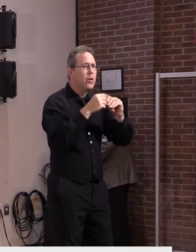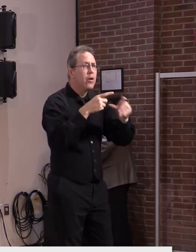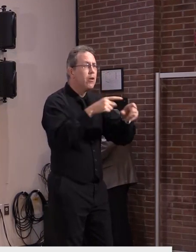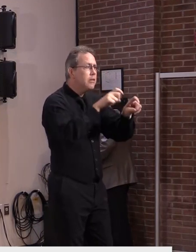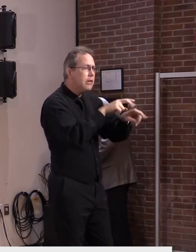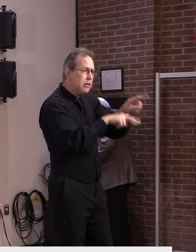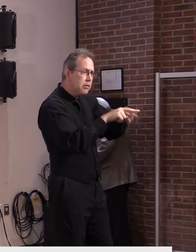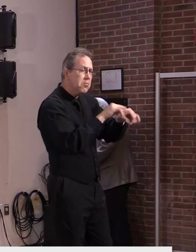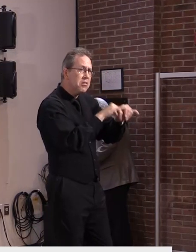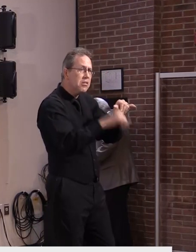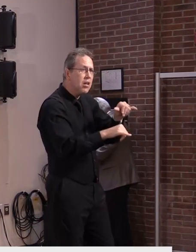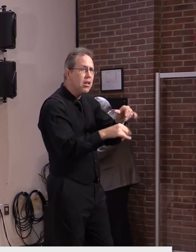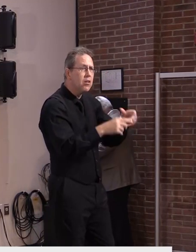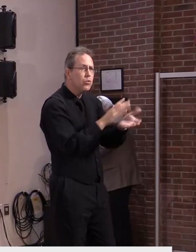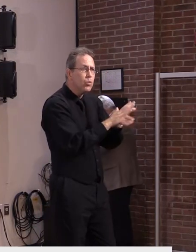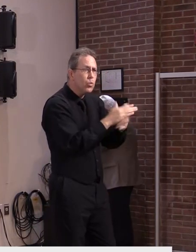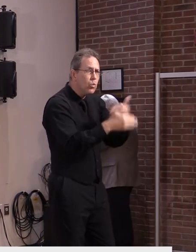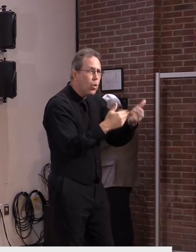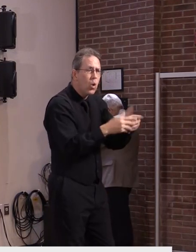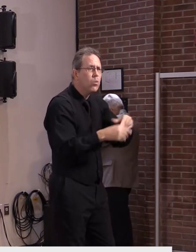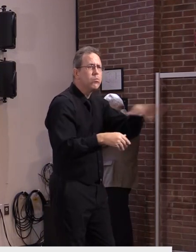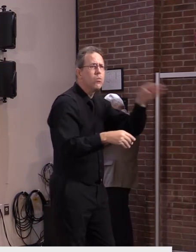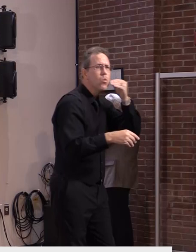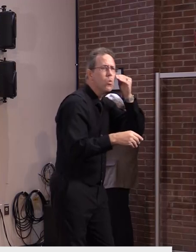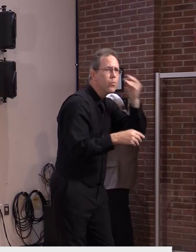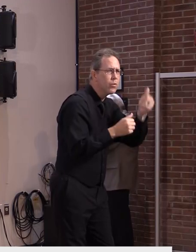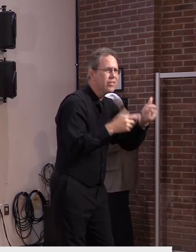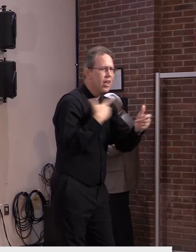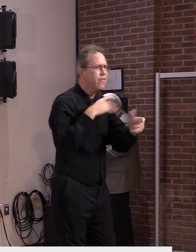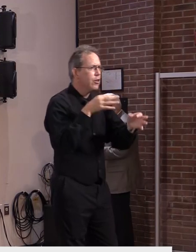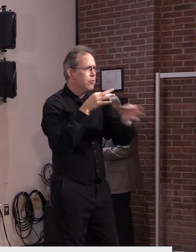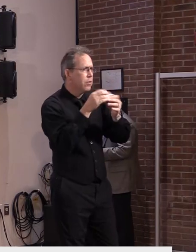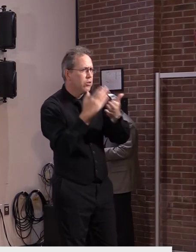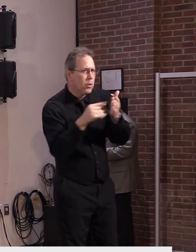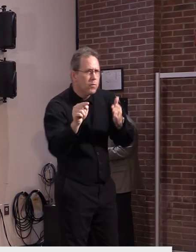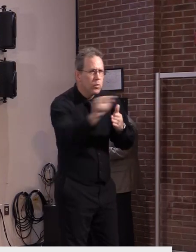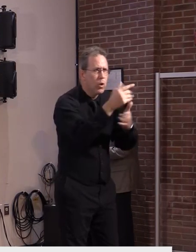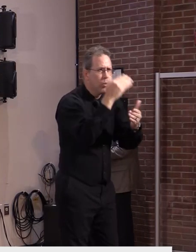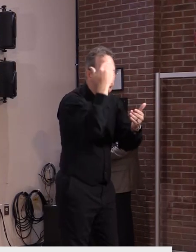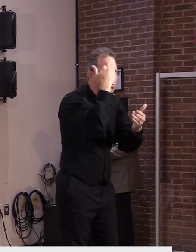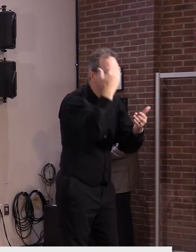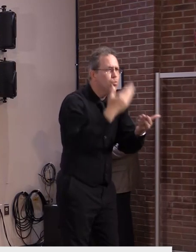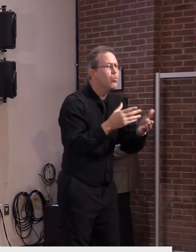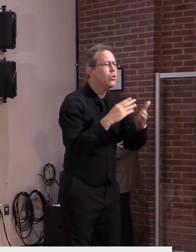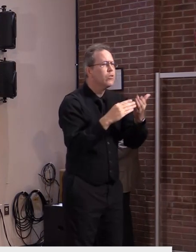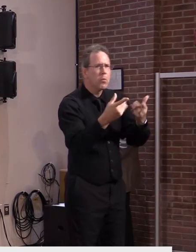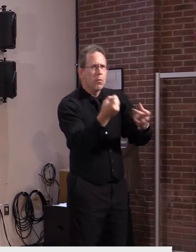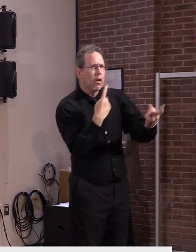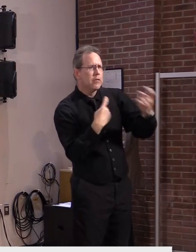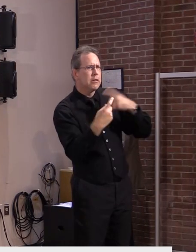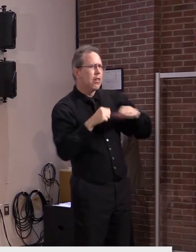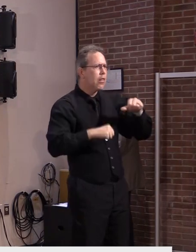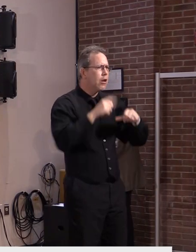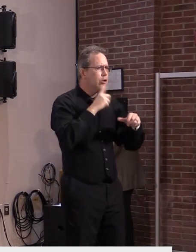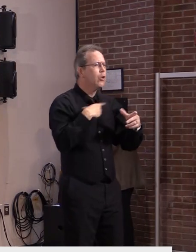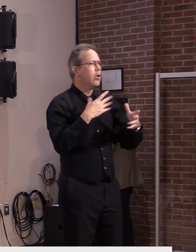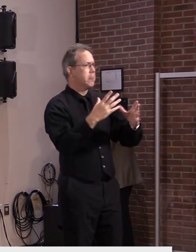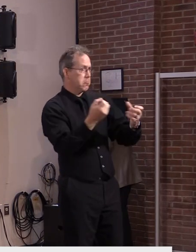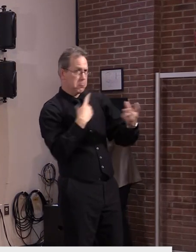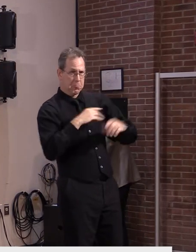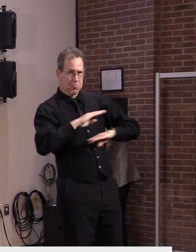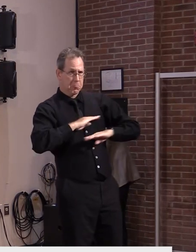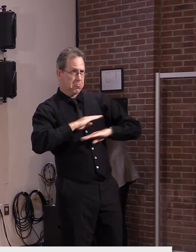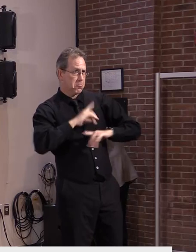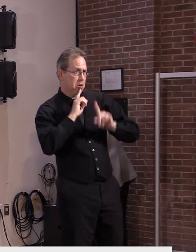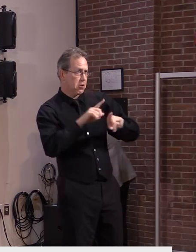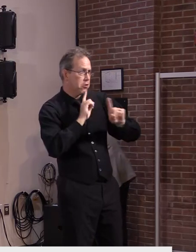understanding of how the system will work and to start to address many of the logistical considerations that are coming up. Test to stay